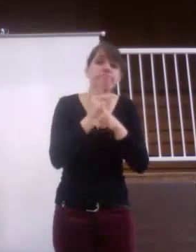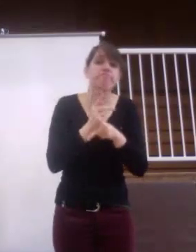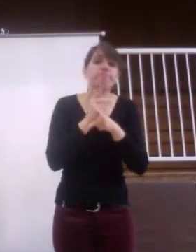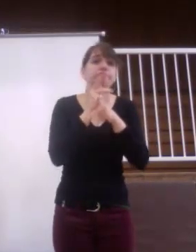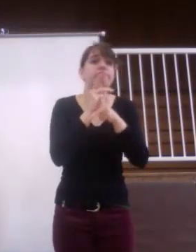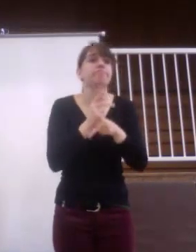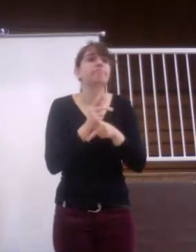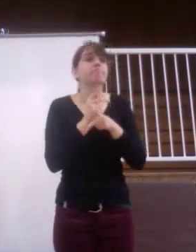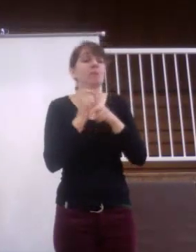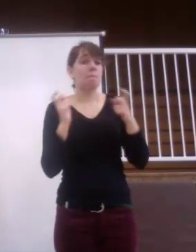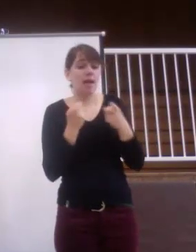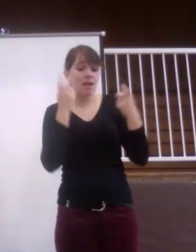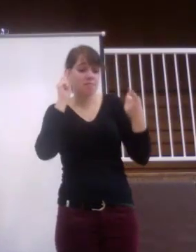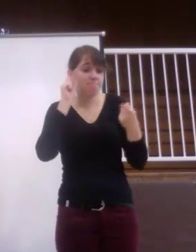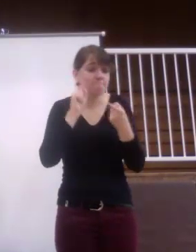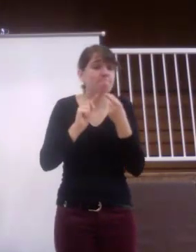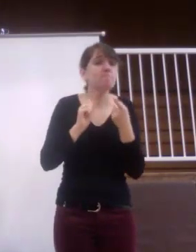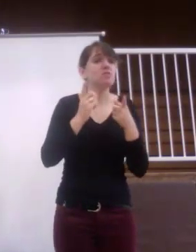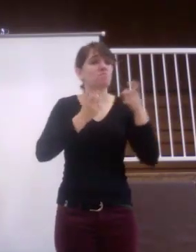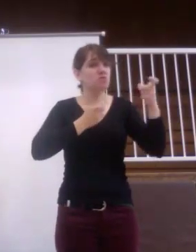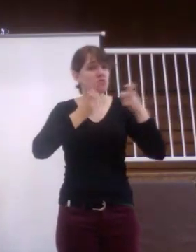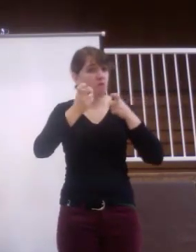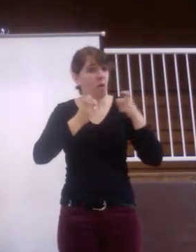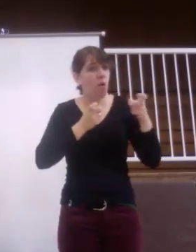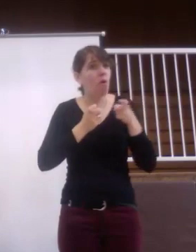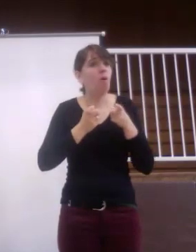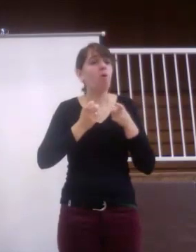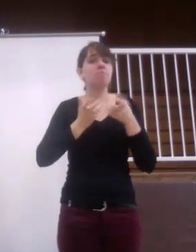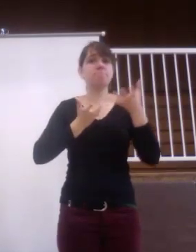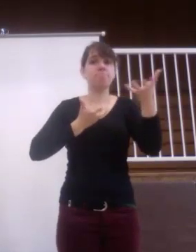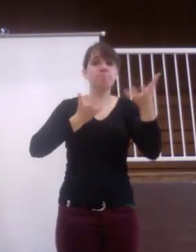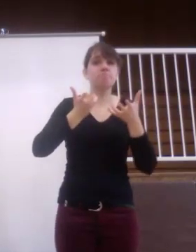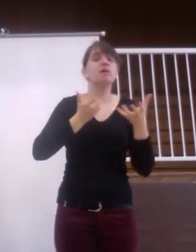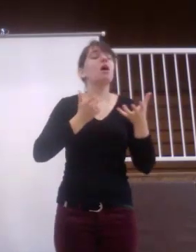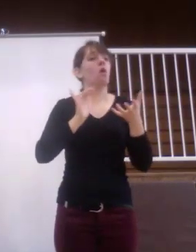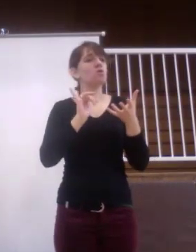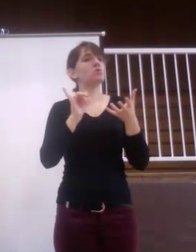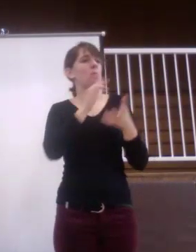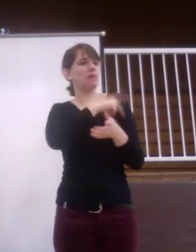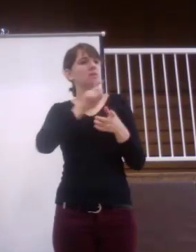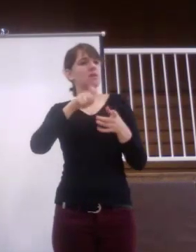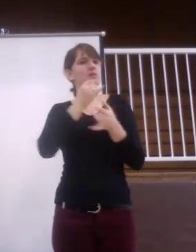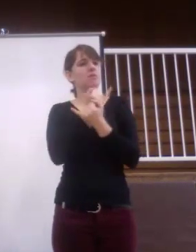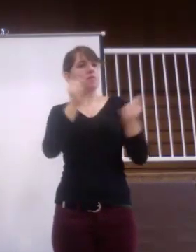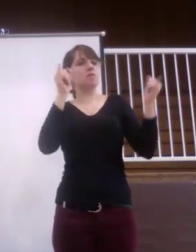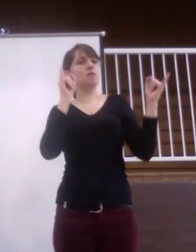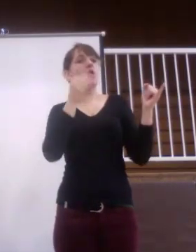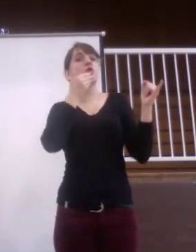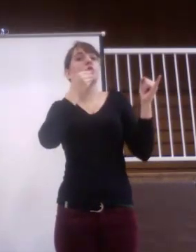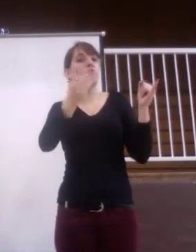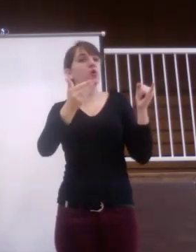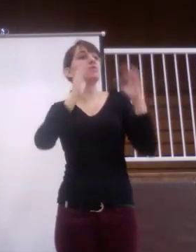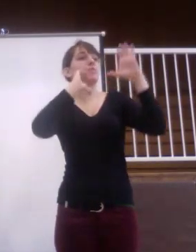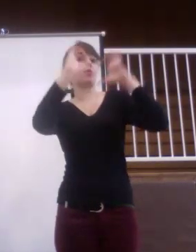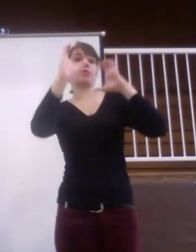pain control, respect for patient autonomy, and good communication.